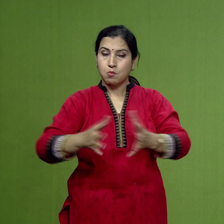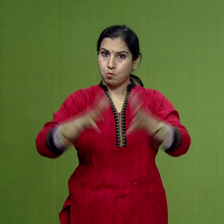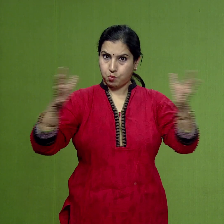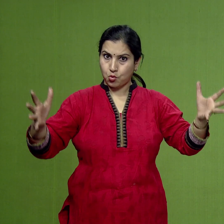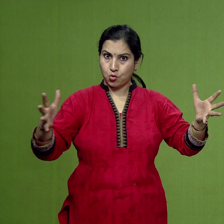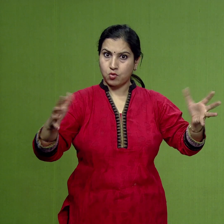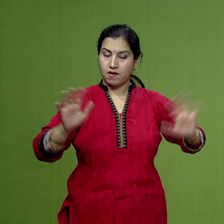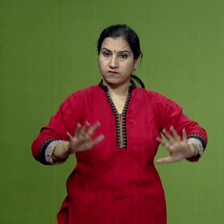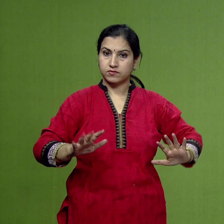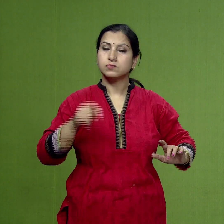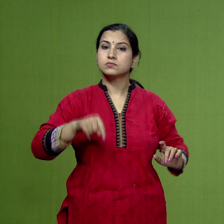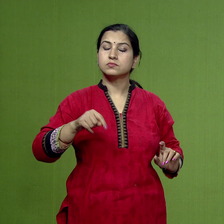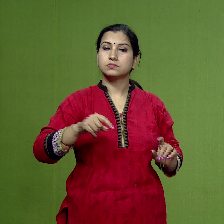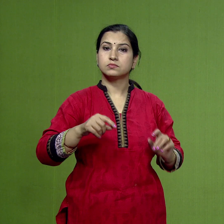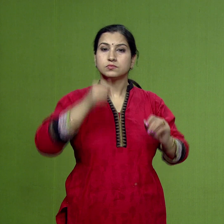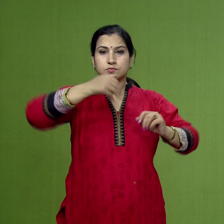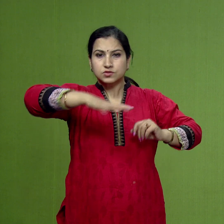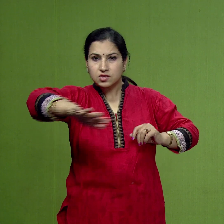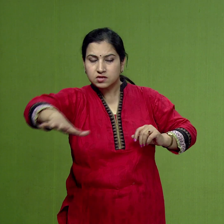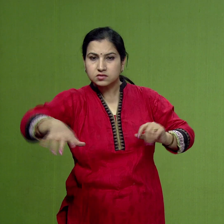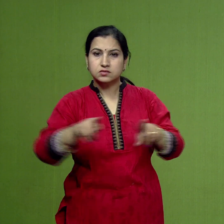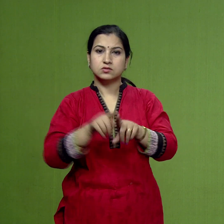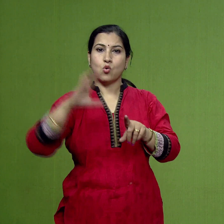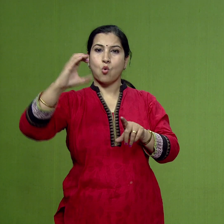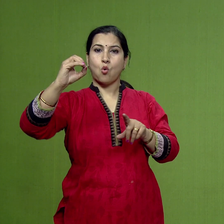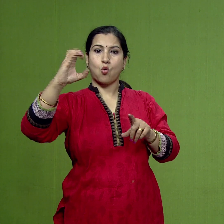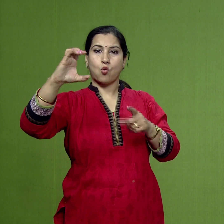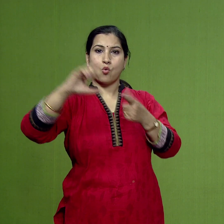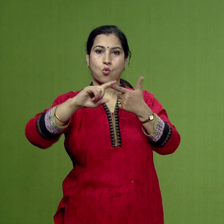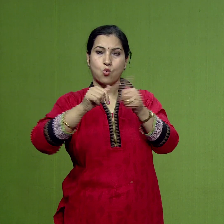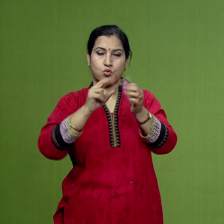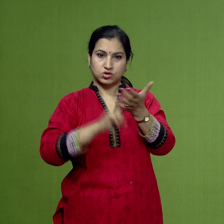It is surrounded by seas and oceans from three sides.